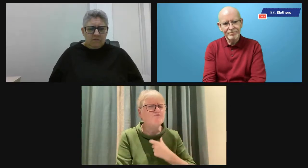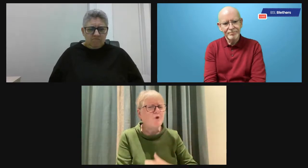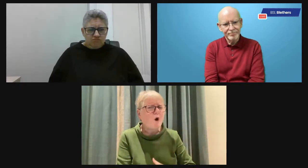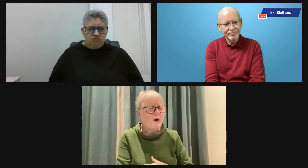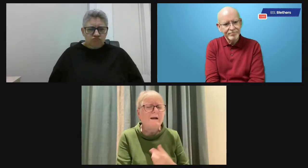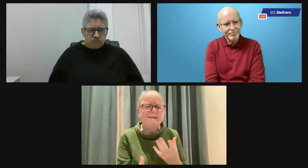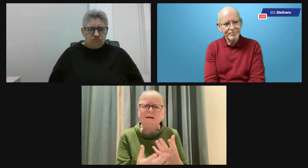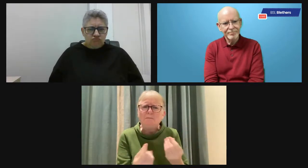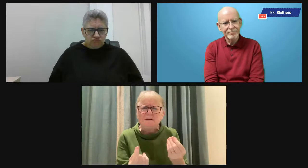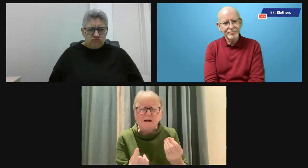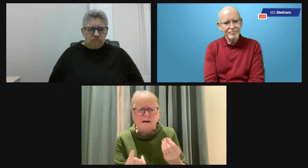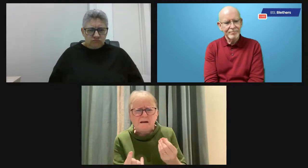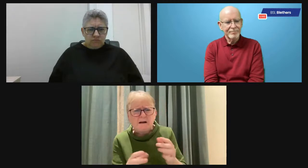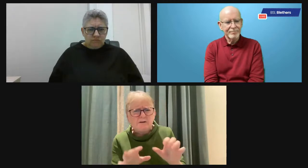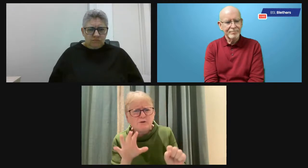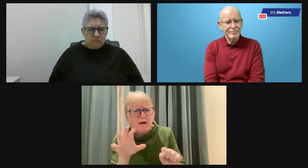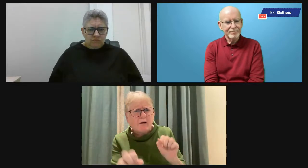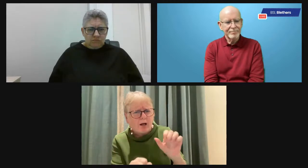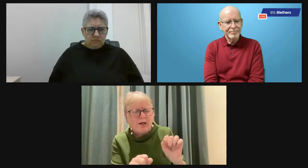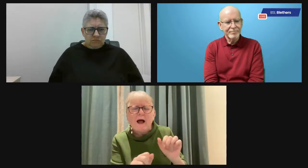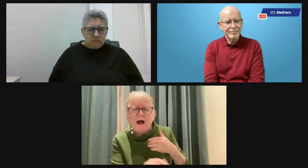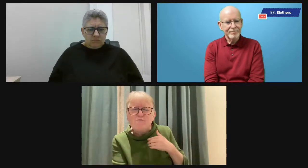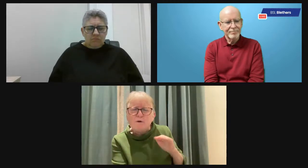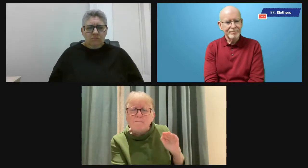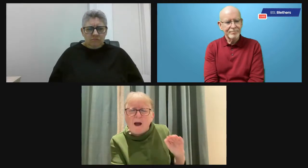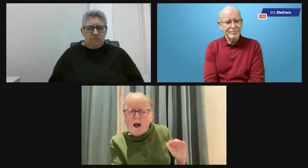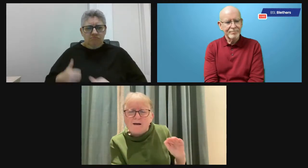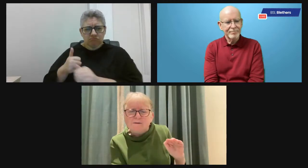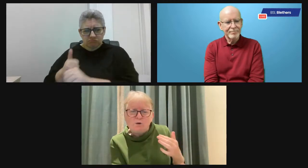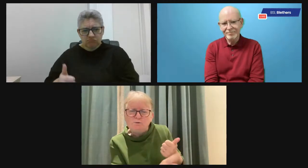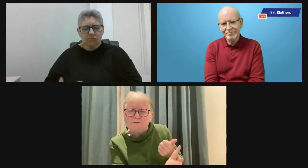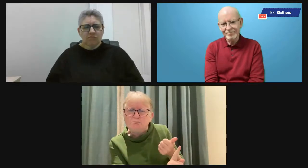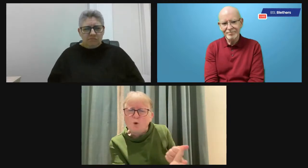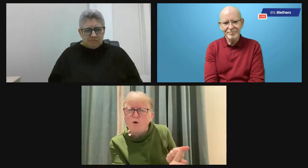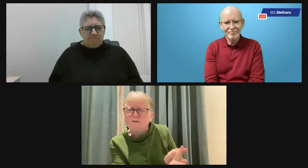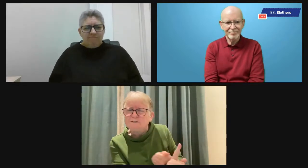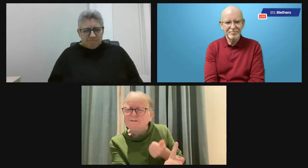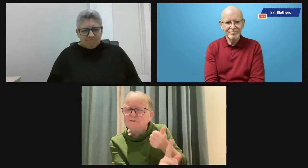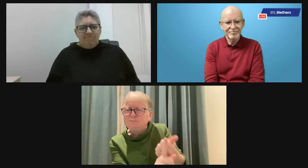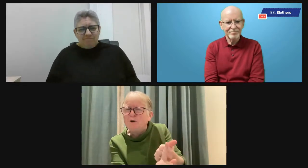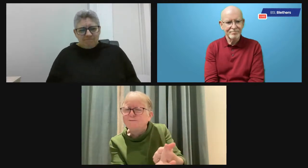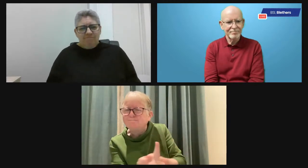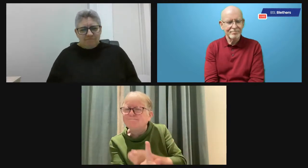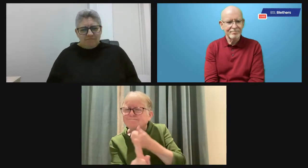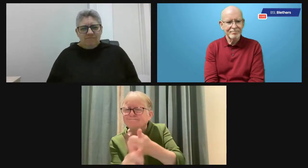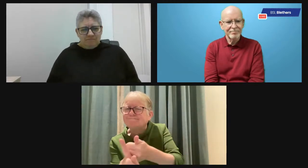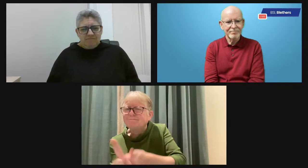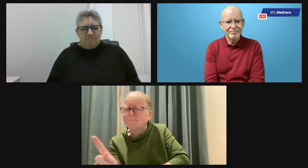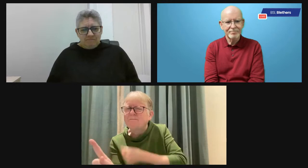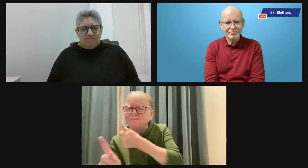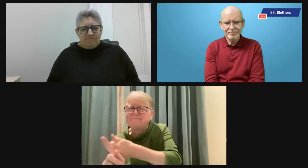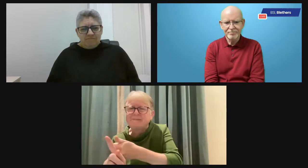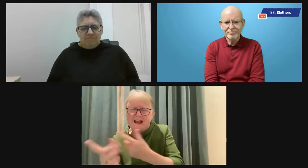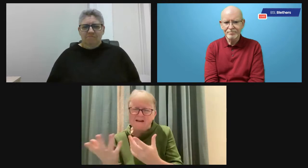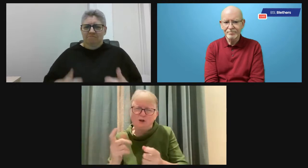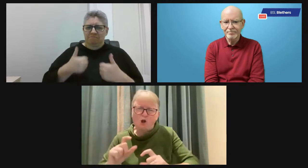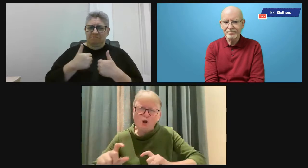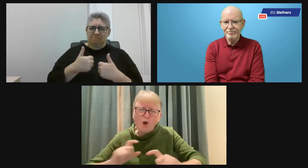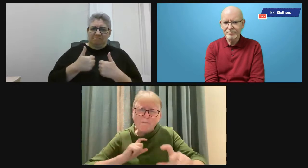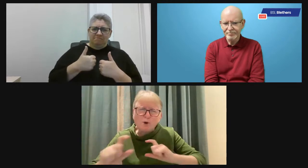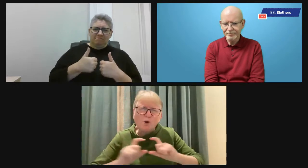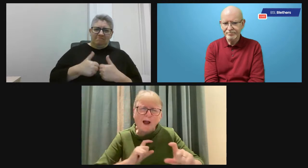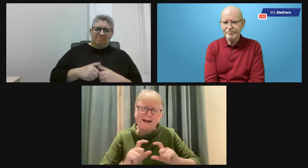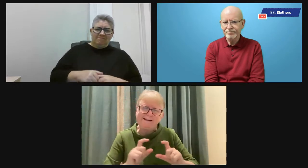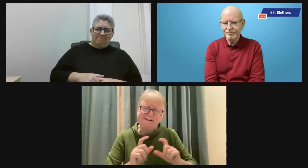group. And it's lovely. Everyone takes their role seriously. If anyone's struggling, we offer them a little bit of support. We're a